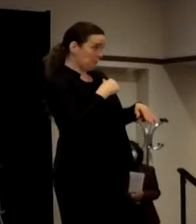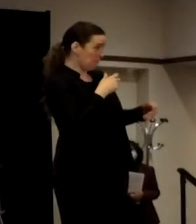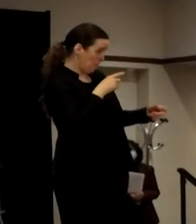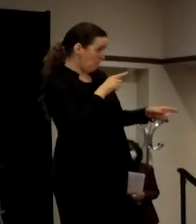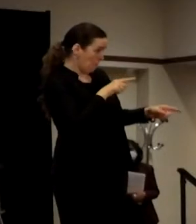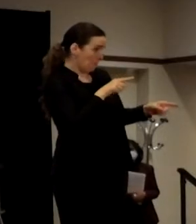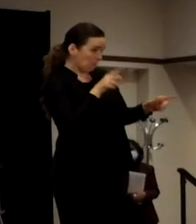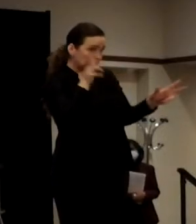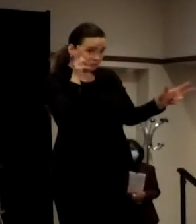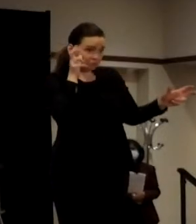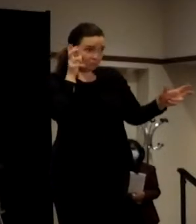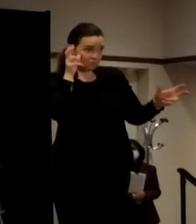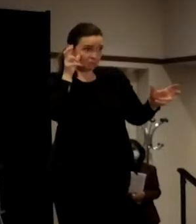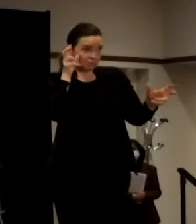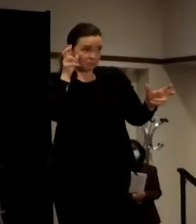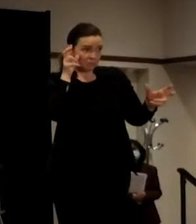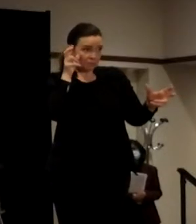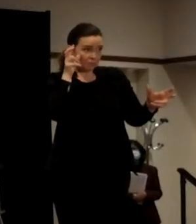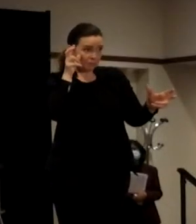pandemic,